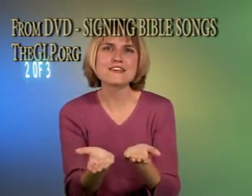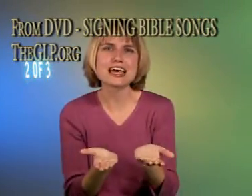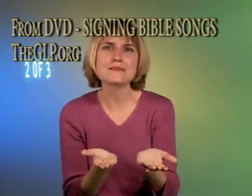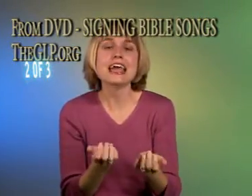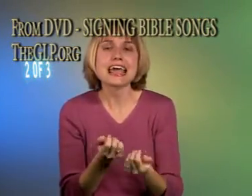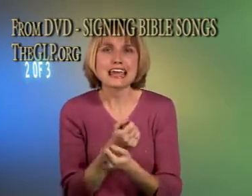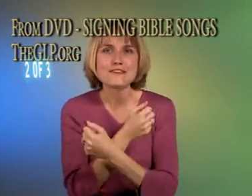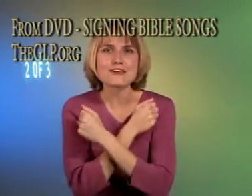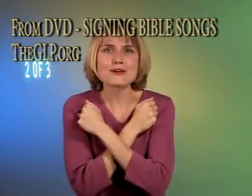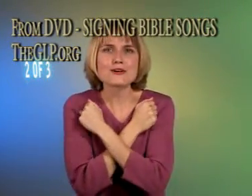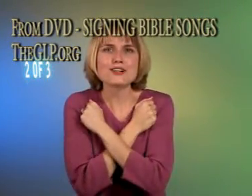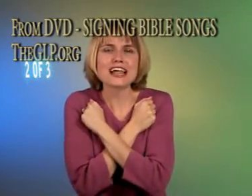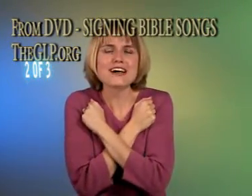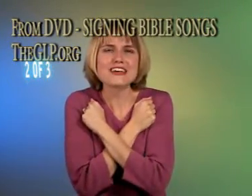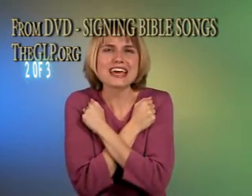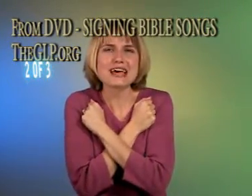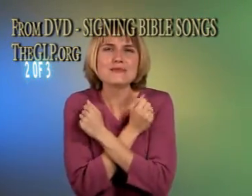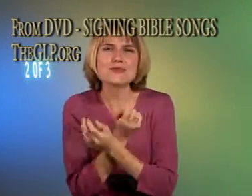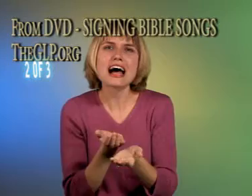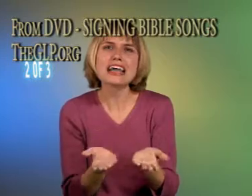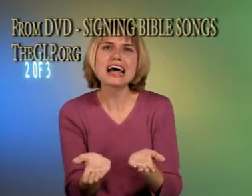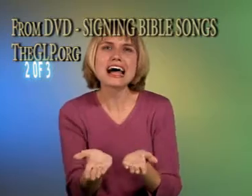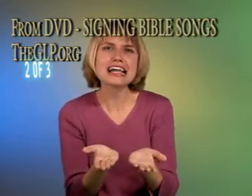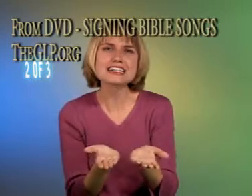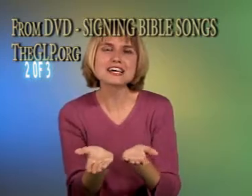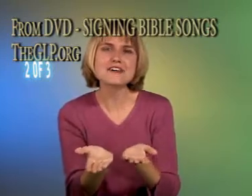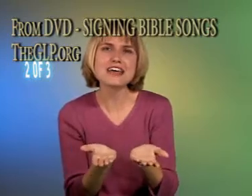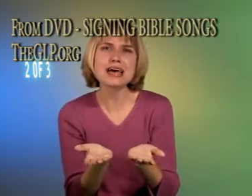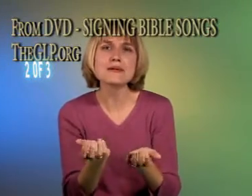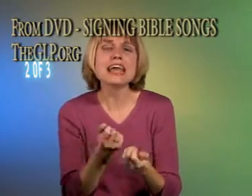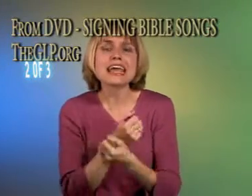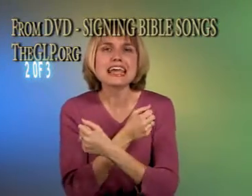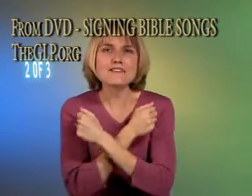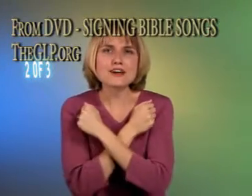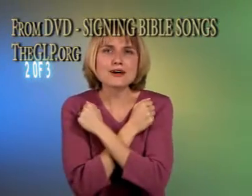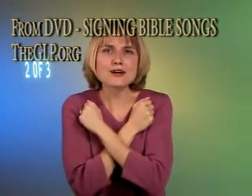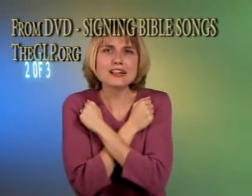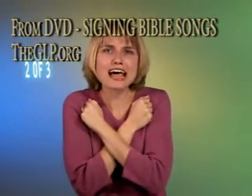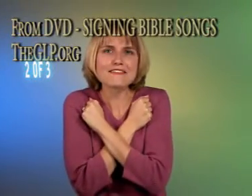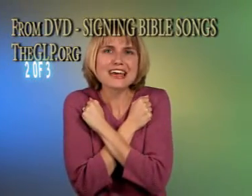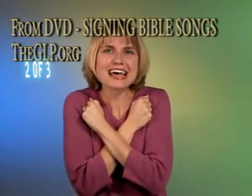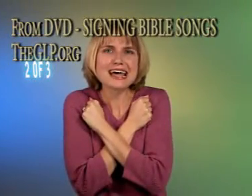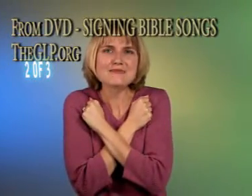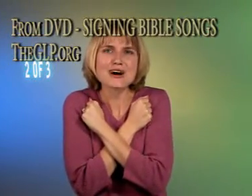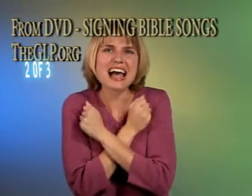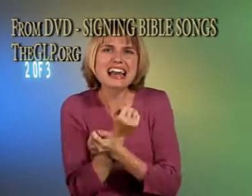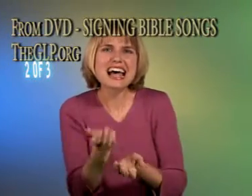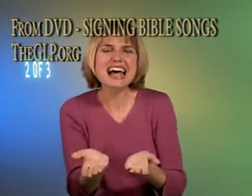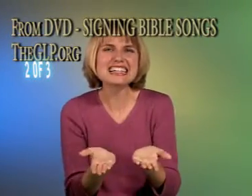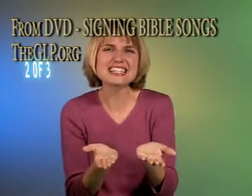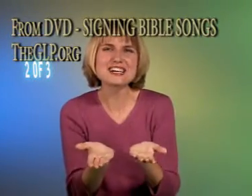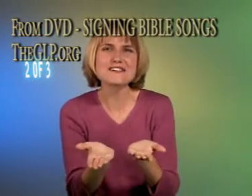him? If you love him, why not serve him? If you love him, why not serve